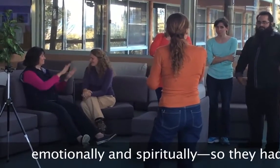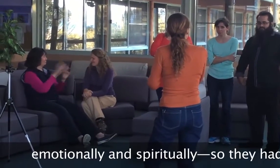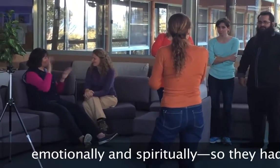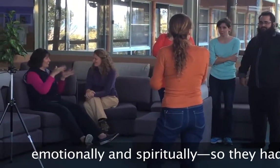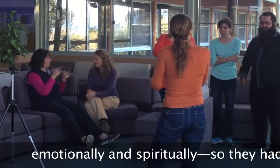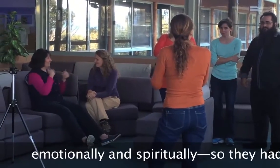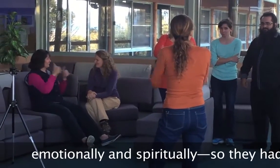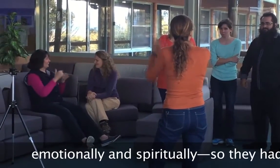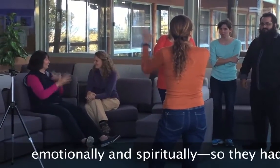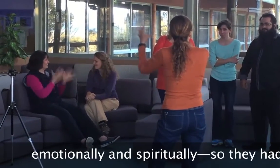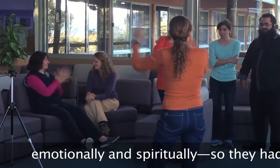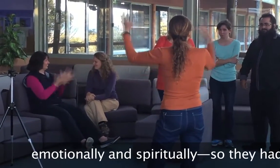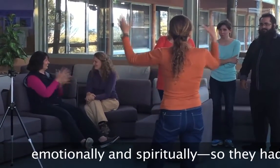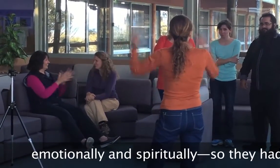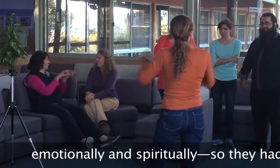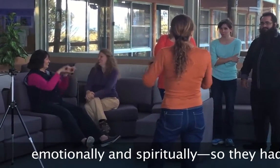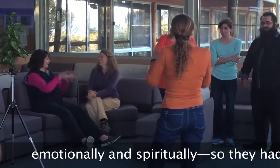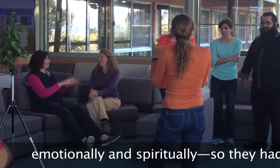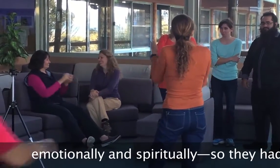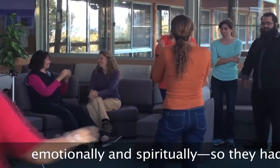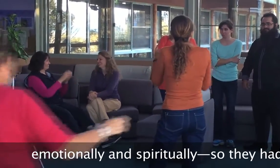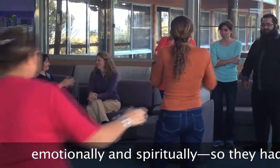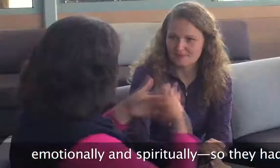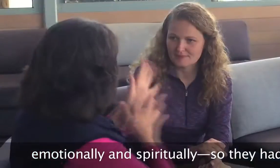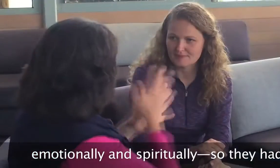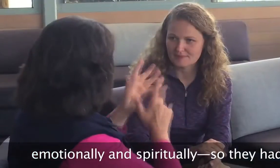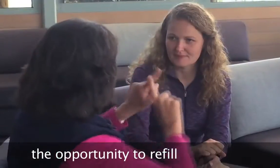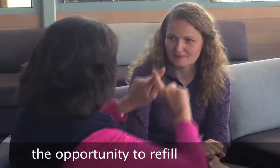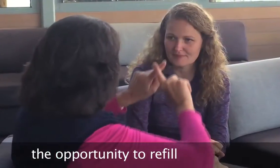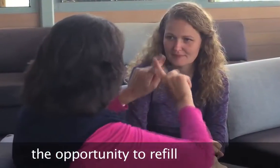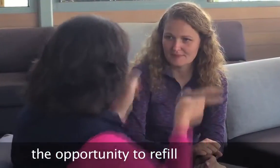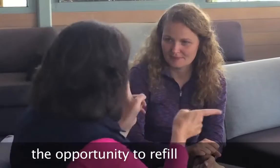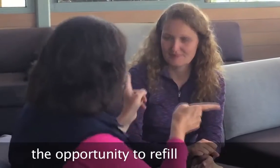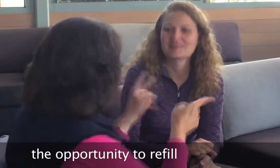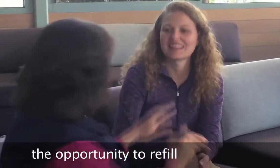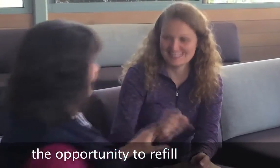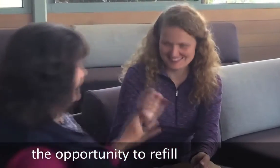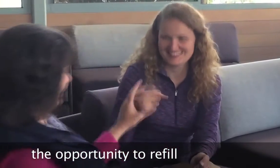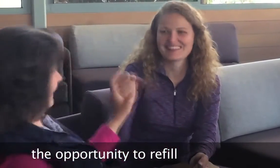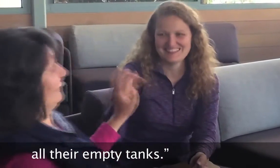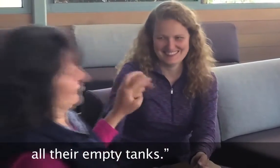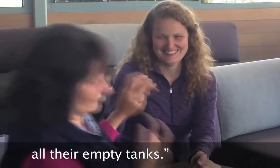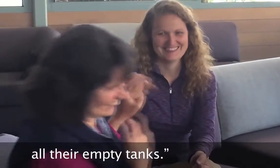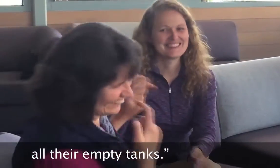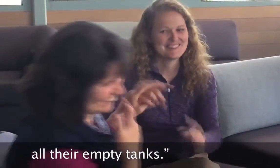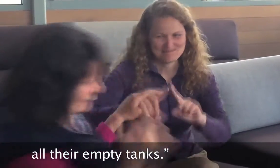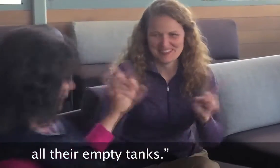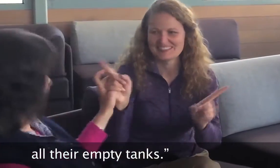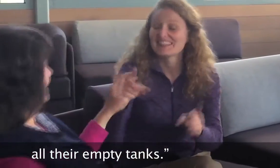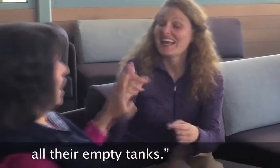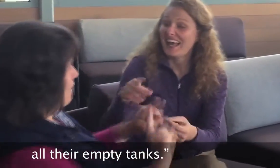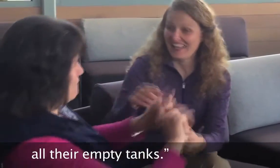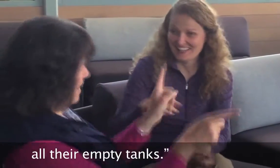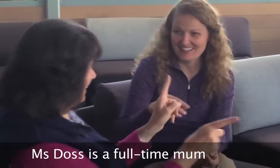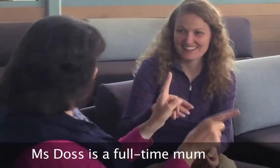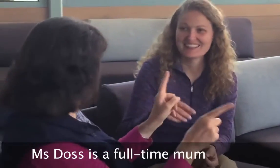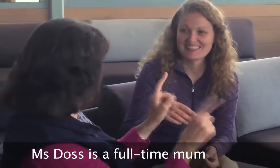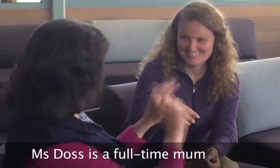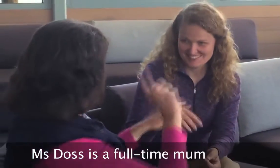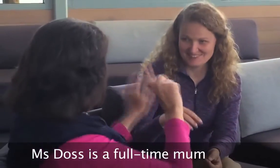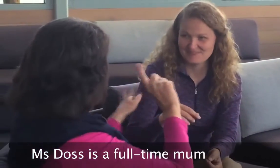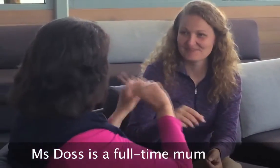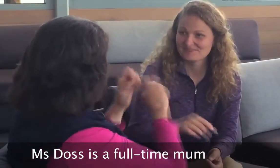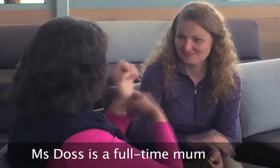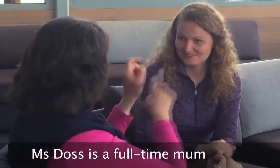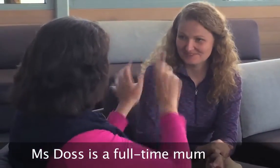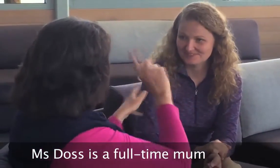physically, emotionally, and spiritually, so they had the opportunity to refill all their empty tanks. Miss